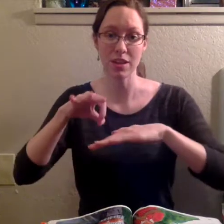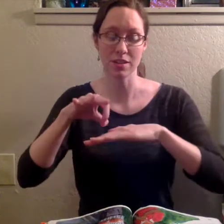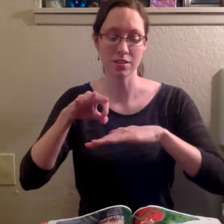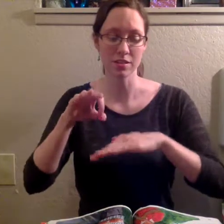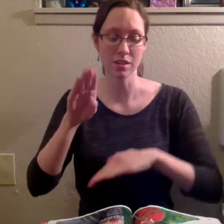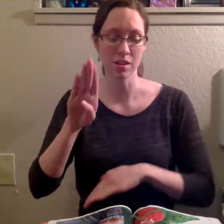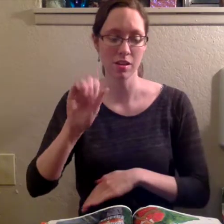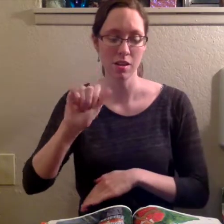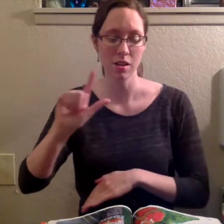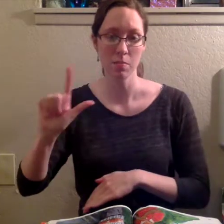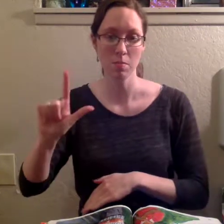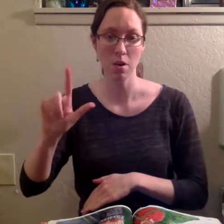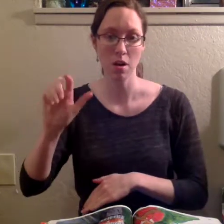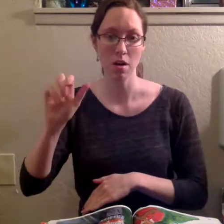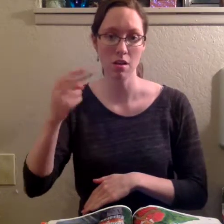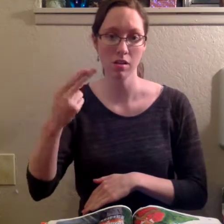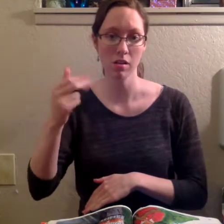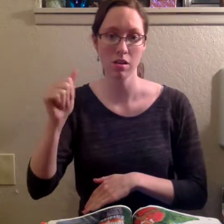Centerfield Ballhawk